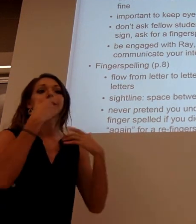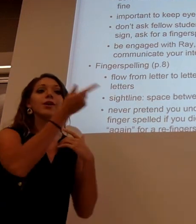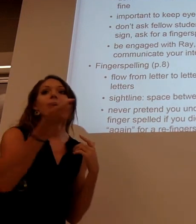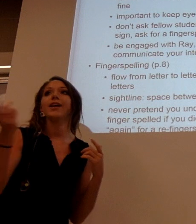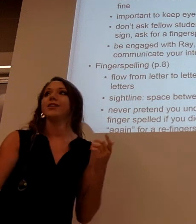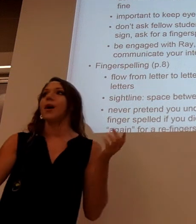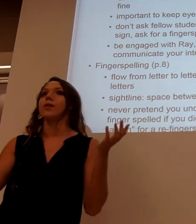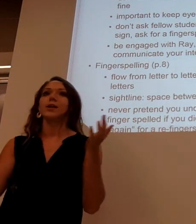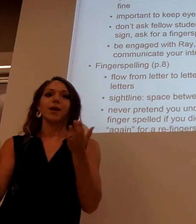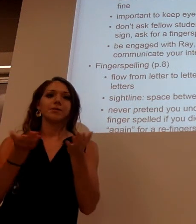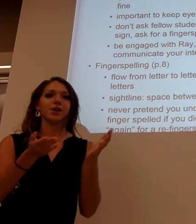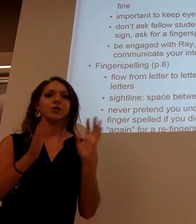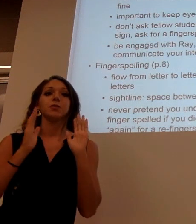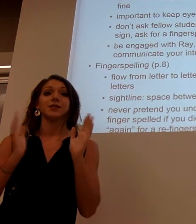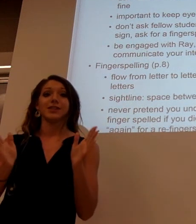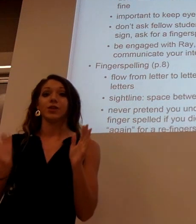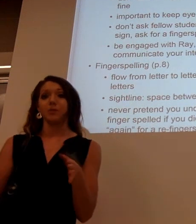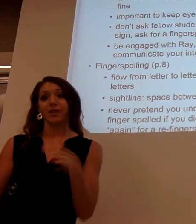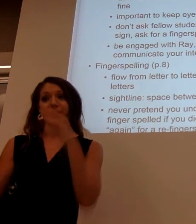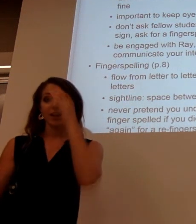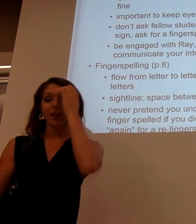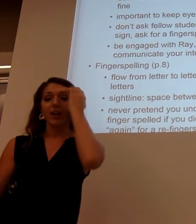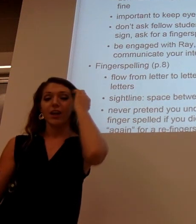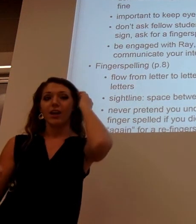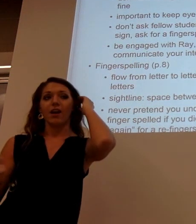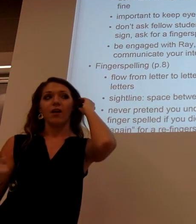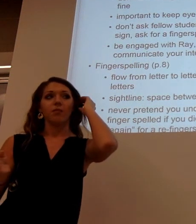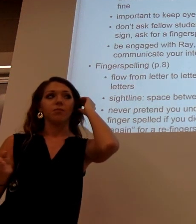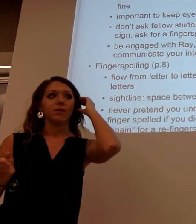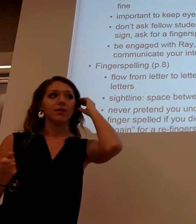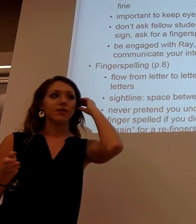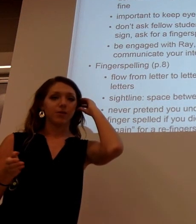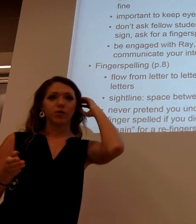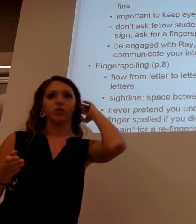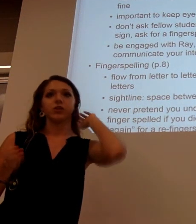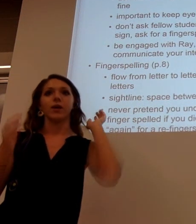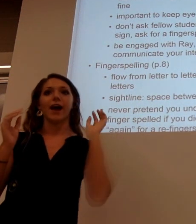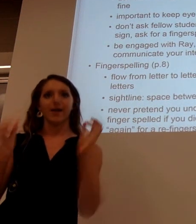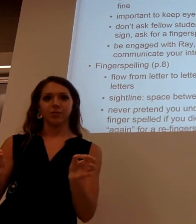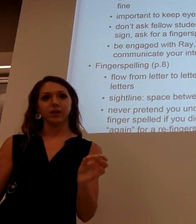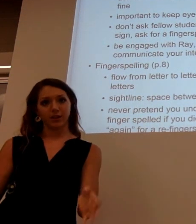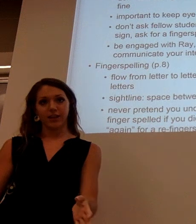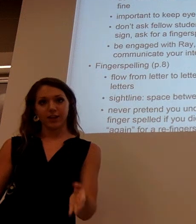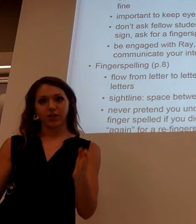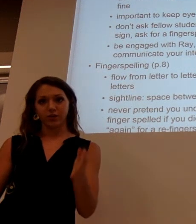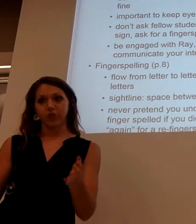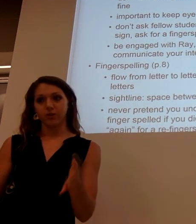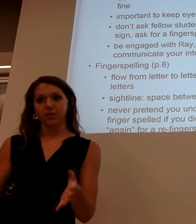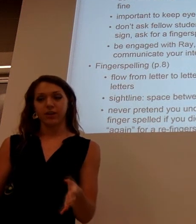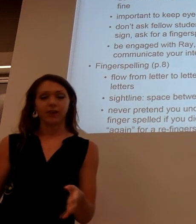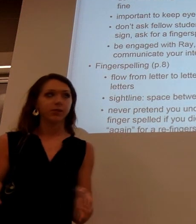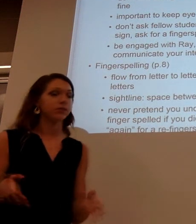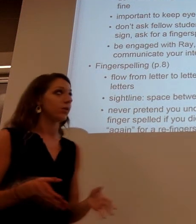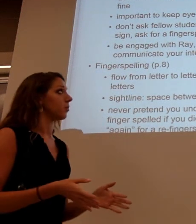looking away. You know, I'm looking away, I'm talking to you, but we're still communicating. In deaf culture, you have to be looking at each other to communicate, so it's so